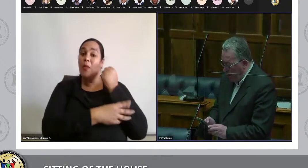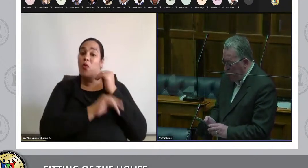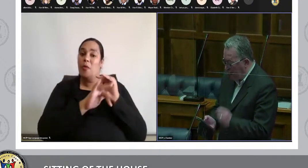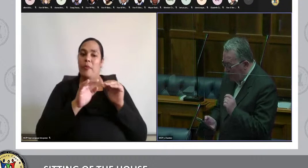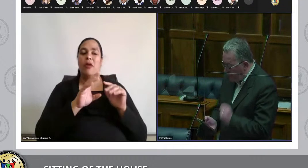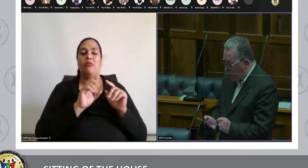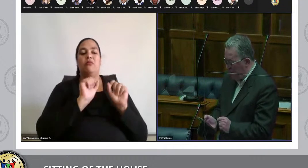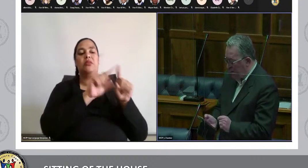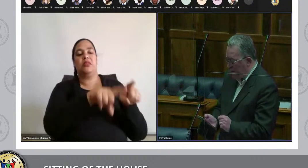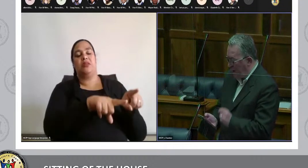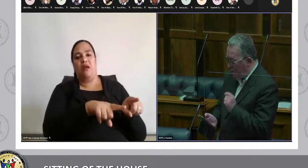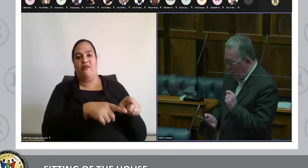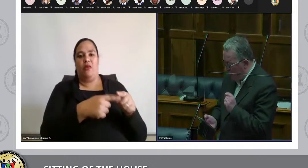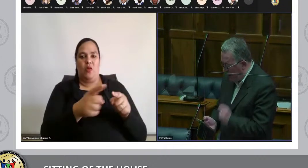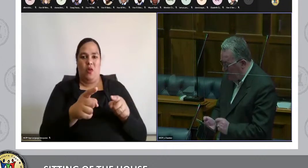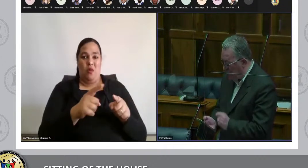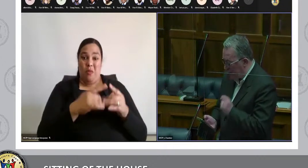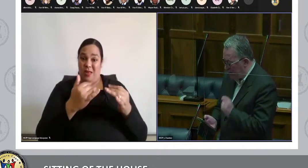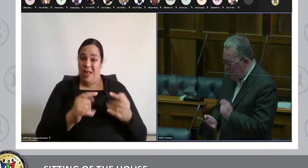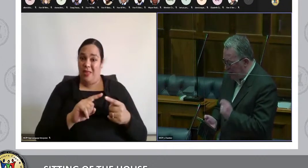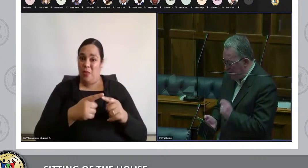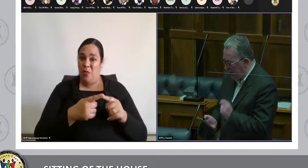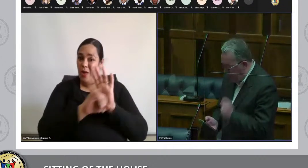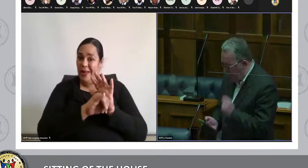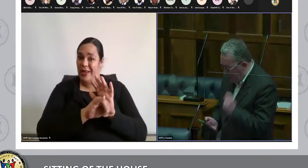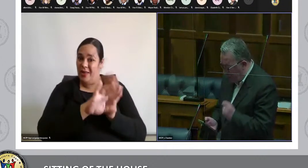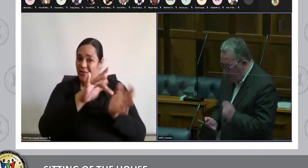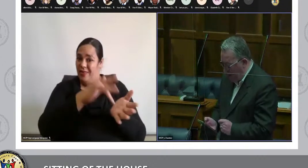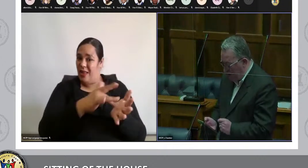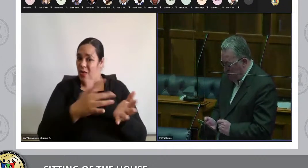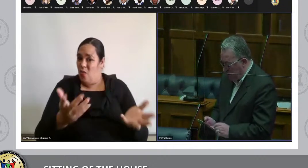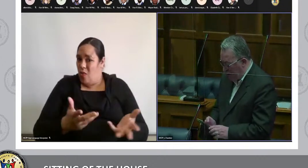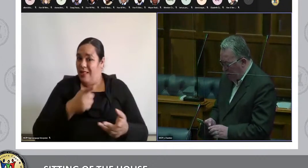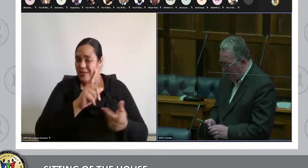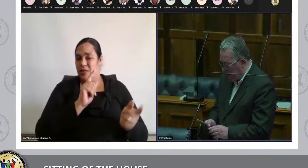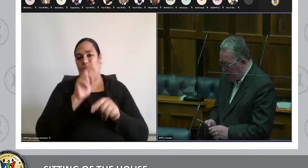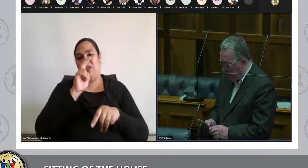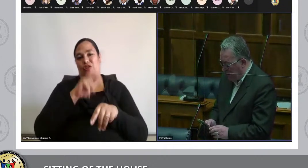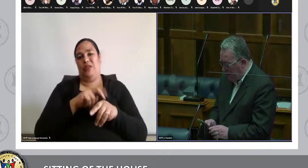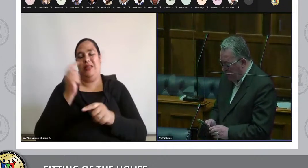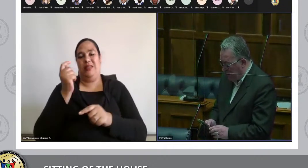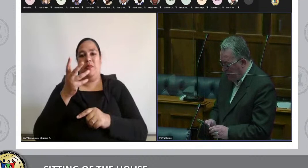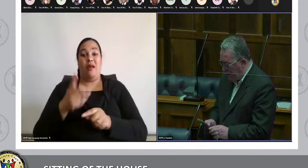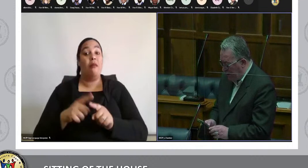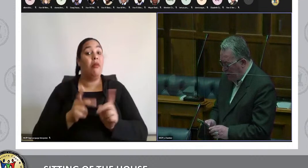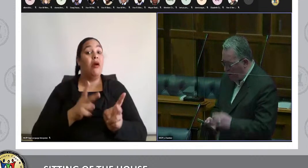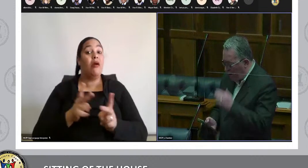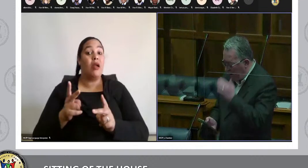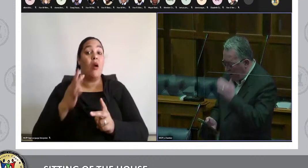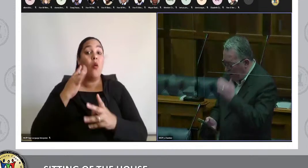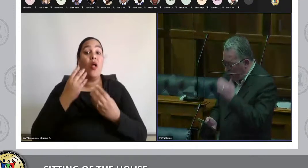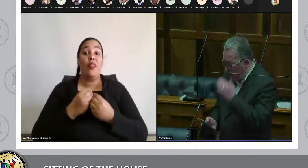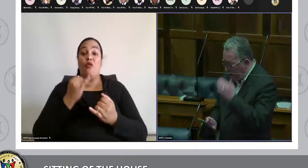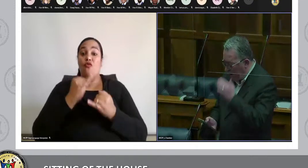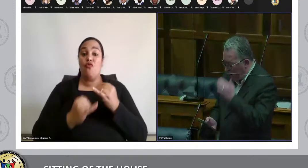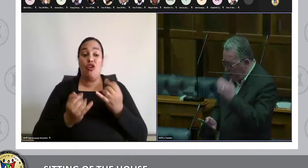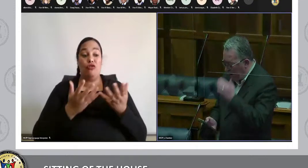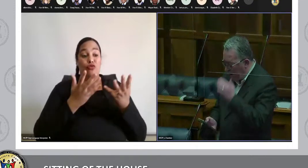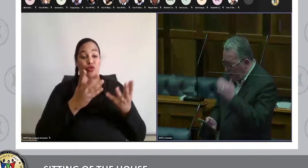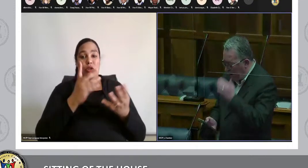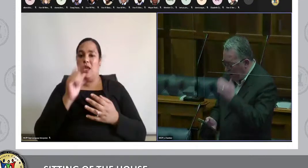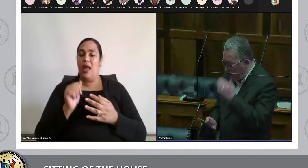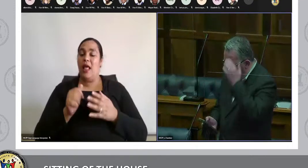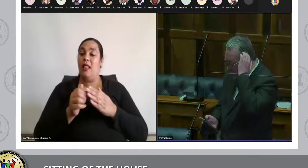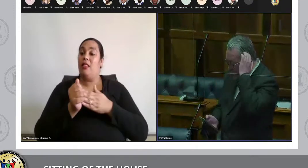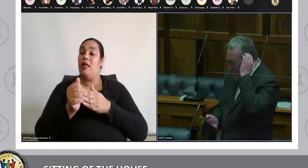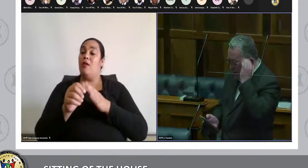their own way at this point in time to identify site. This must change, Speaker. Yet again, when things go wrong like this, the DA-led